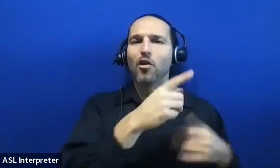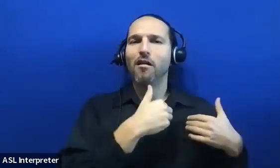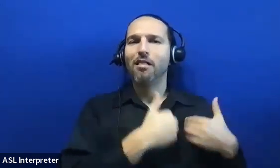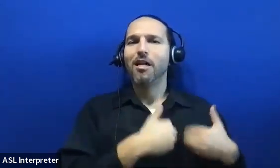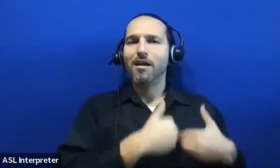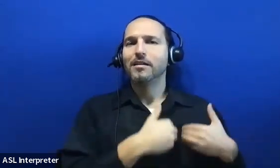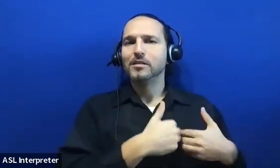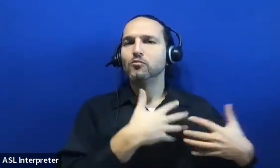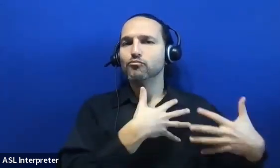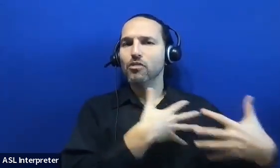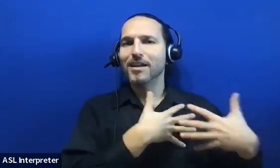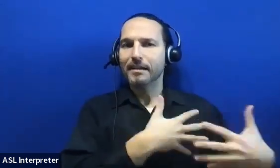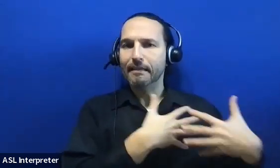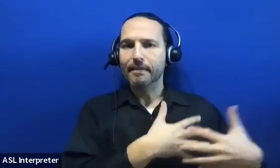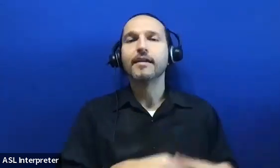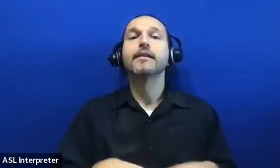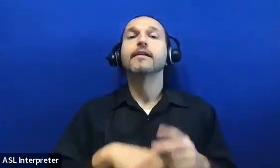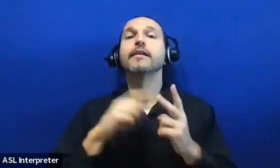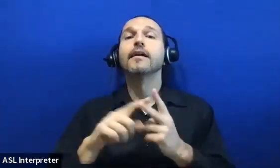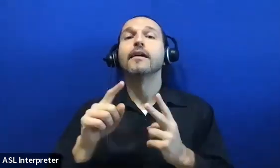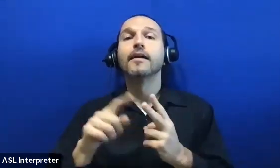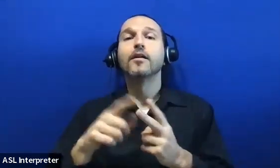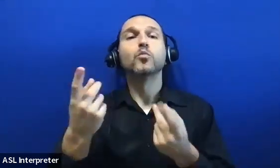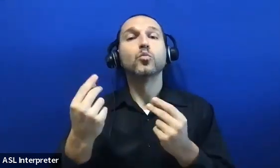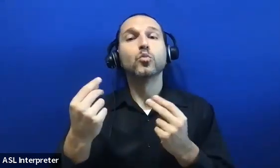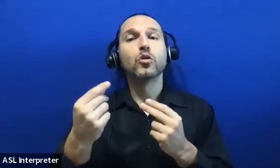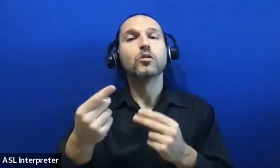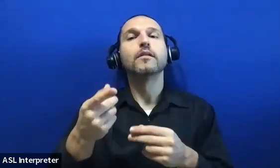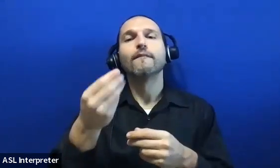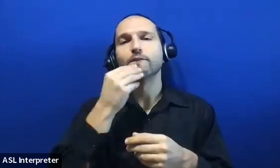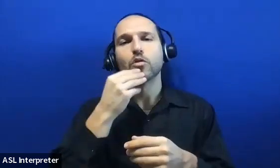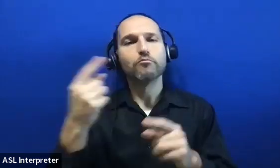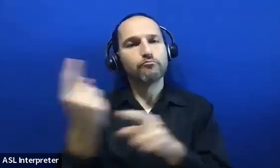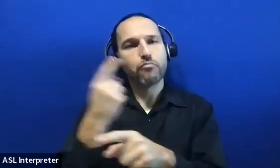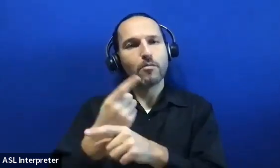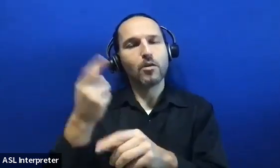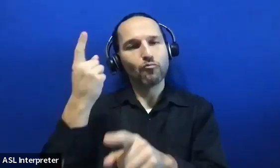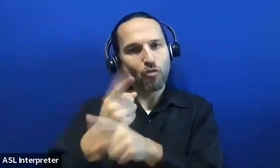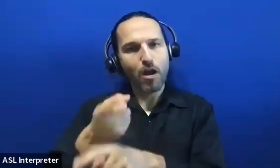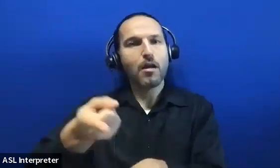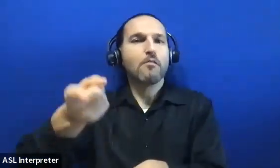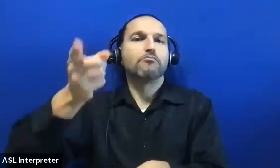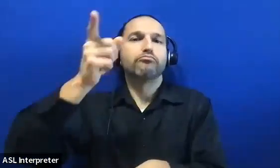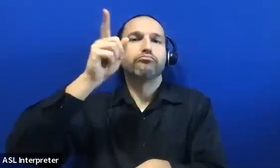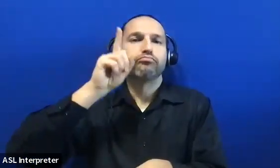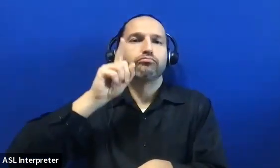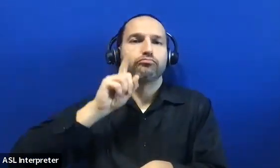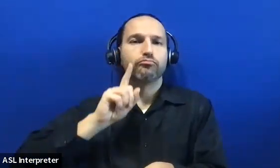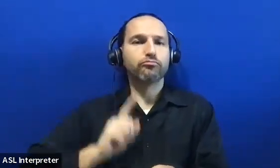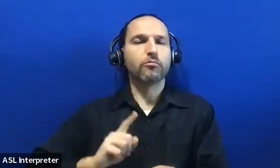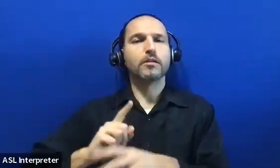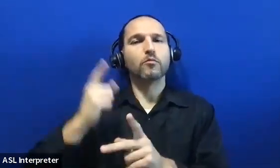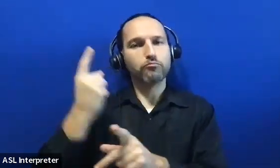pharyngeal phase is to move the food down the throat in the right direction. We don't have control anymore. Once